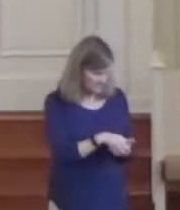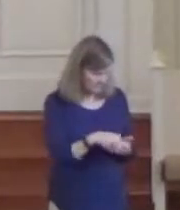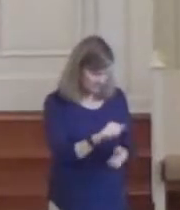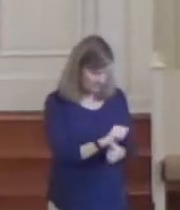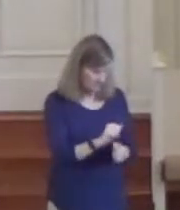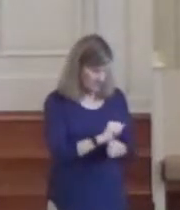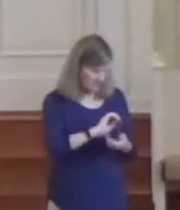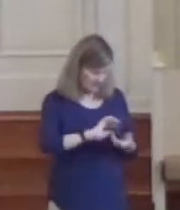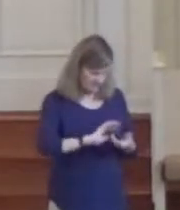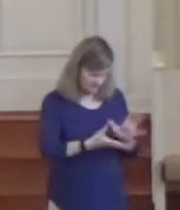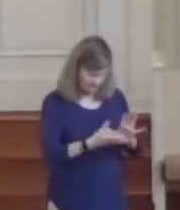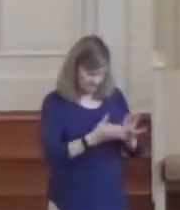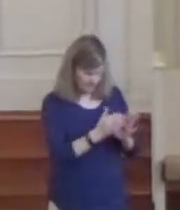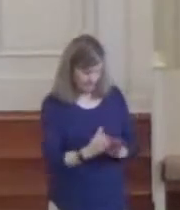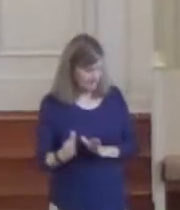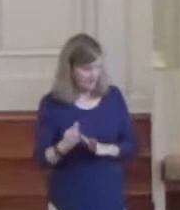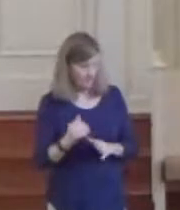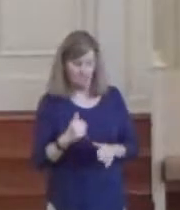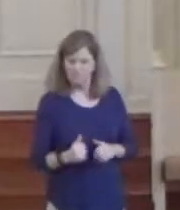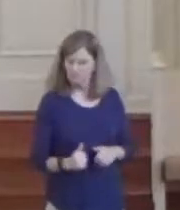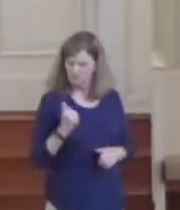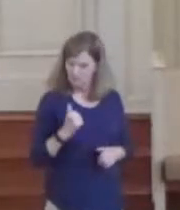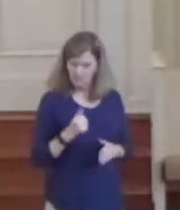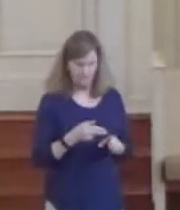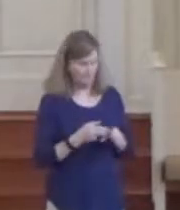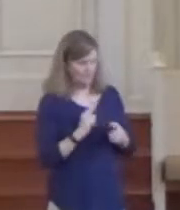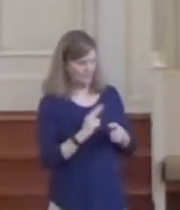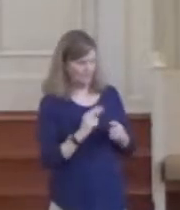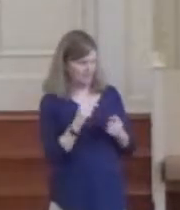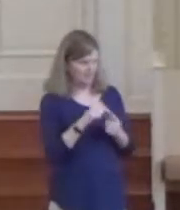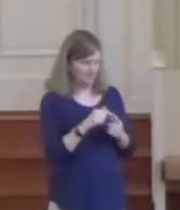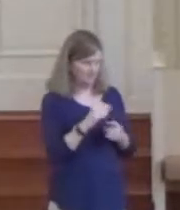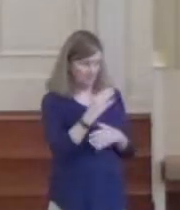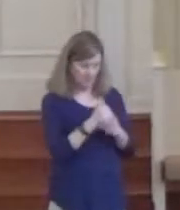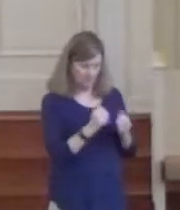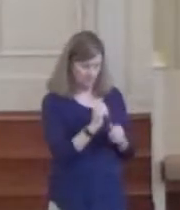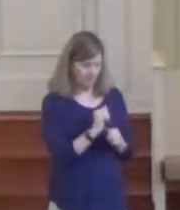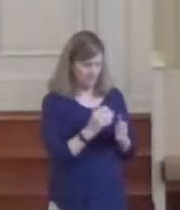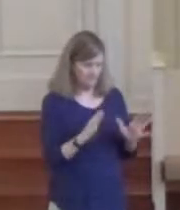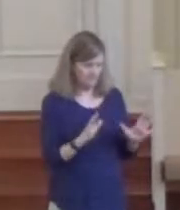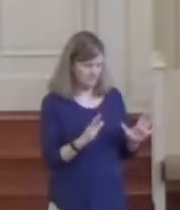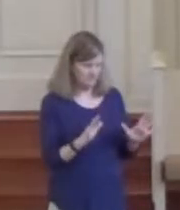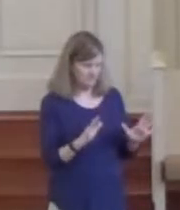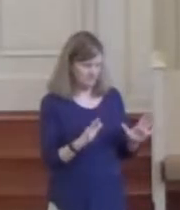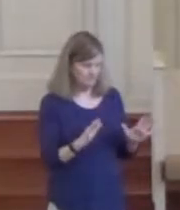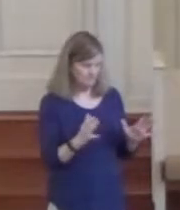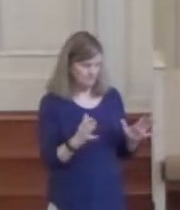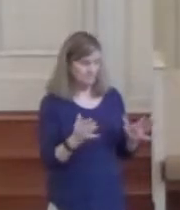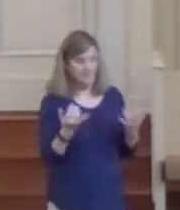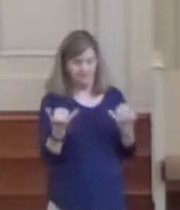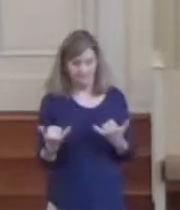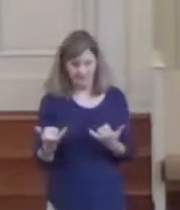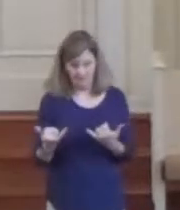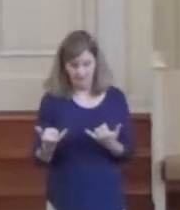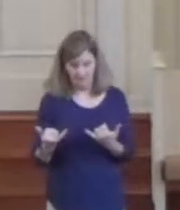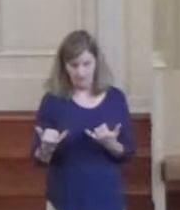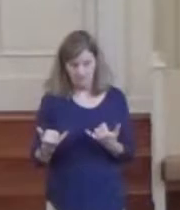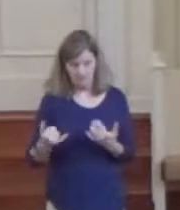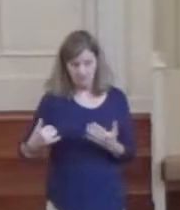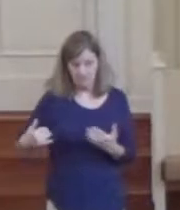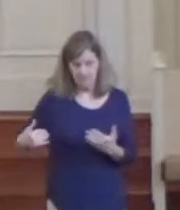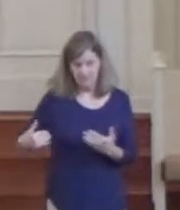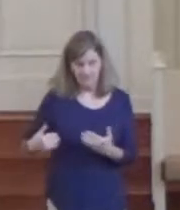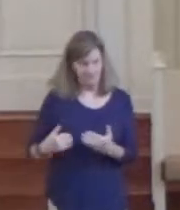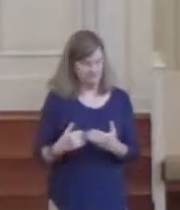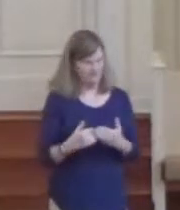of this world, and that we won't quit until the work is done. Now, up until about